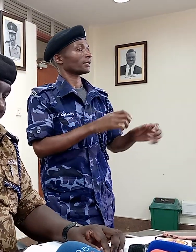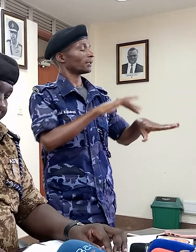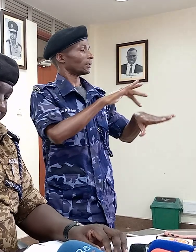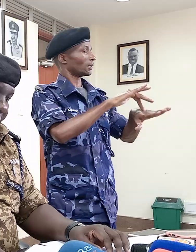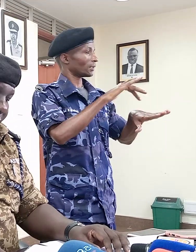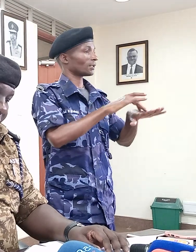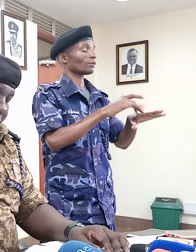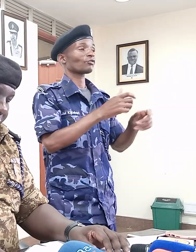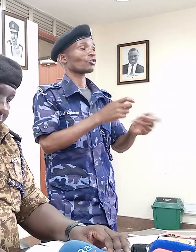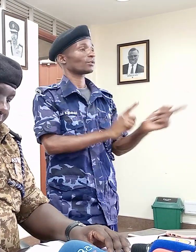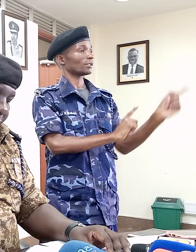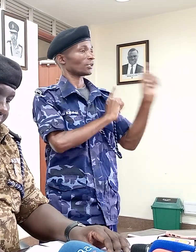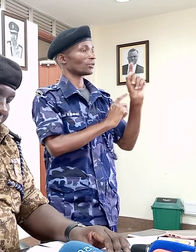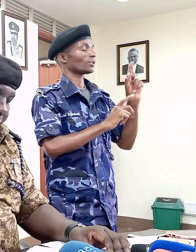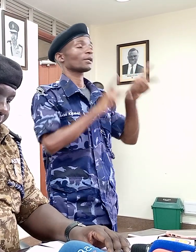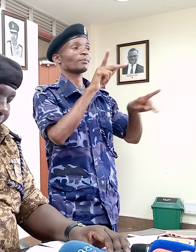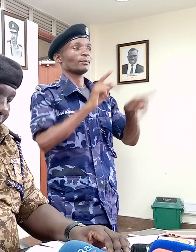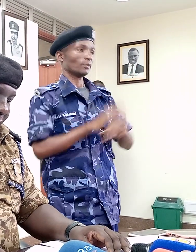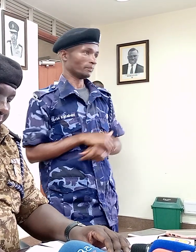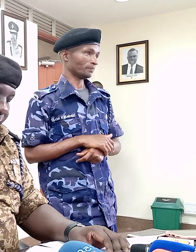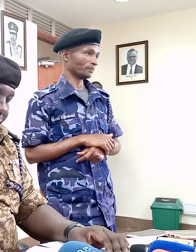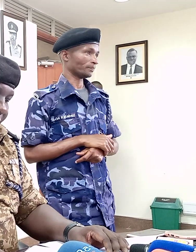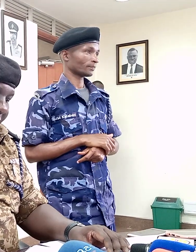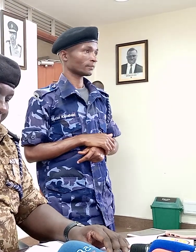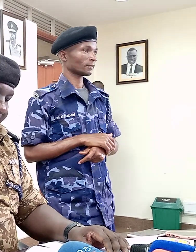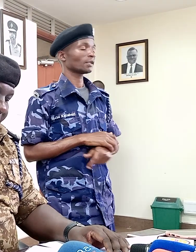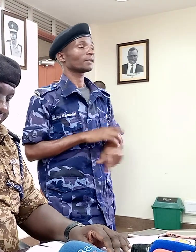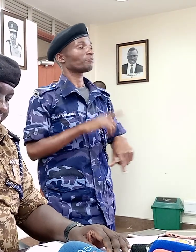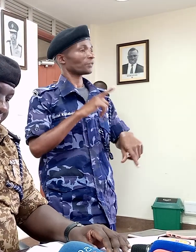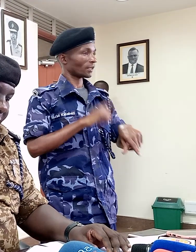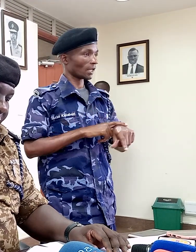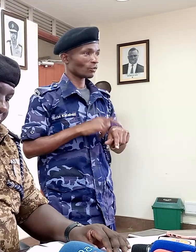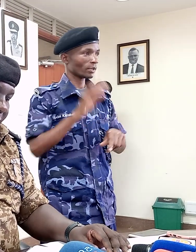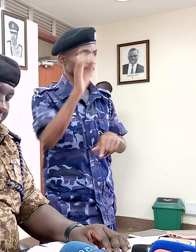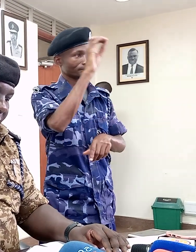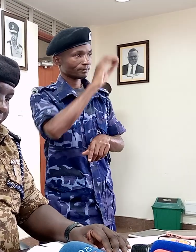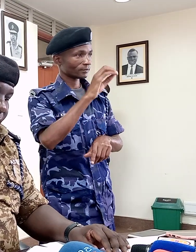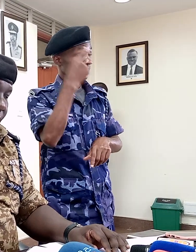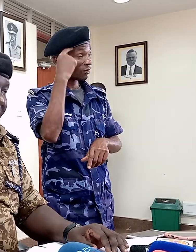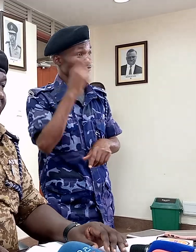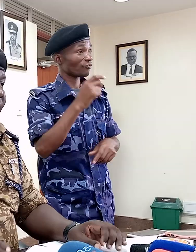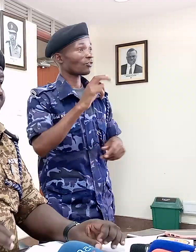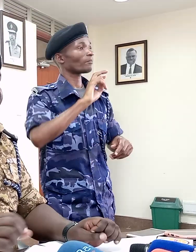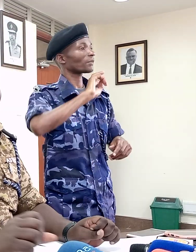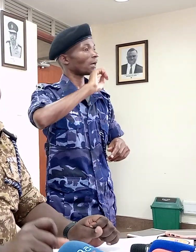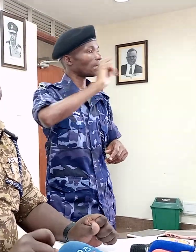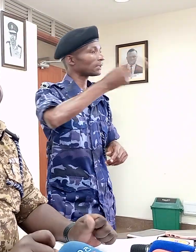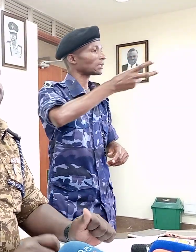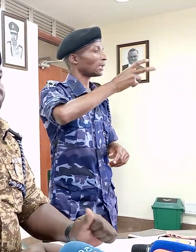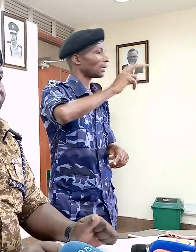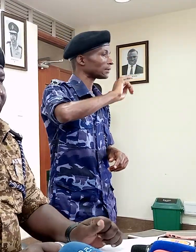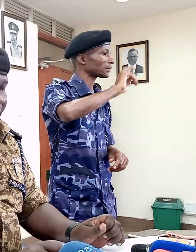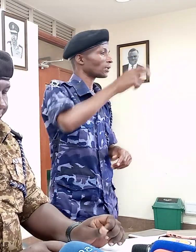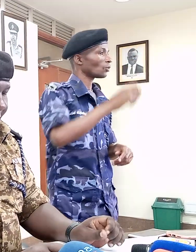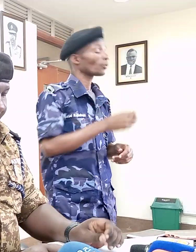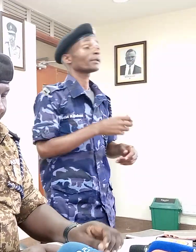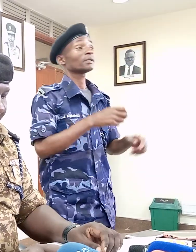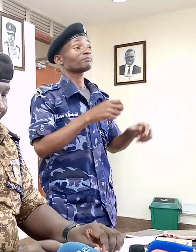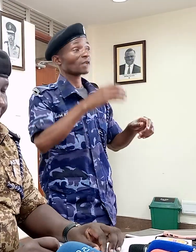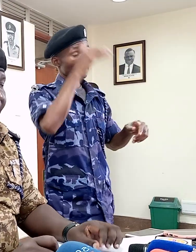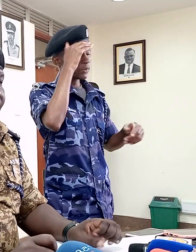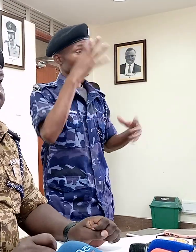personnel. Now, as we look for the answers, we do admit that the actions of our